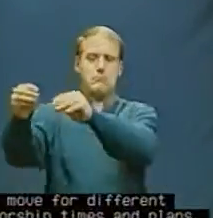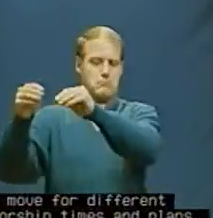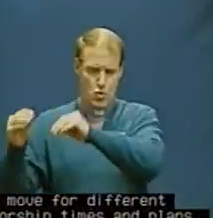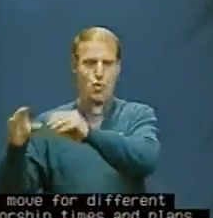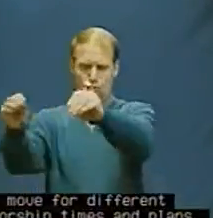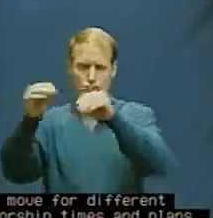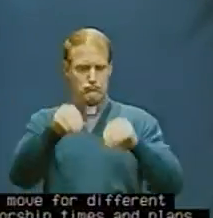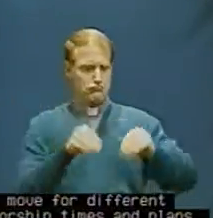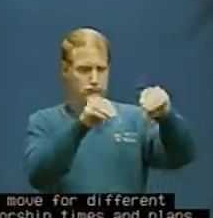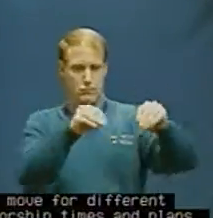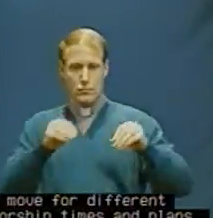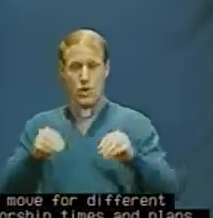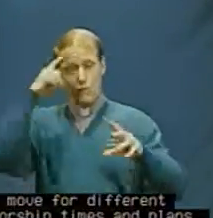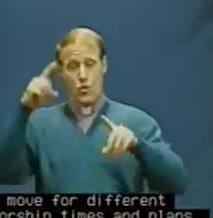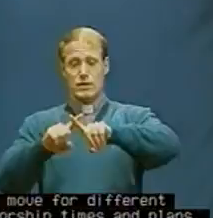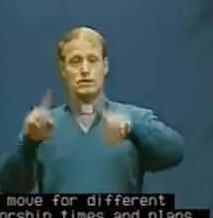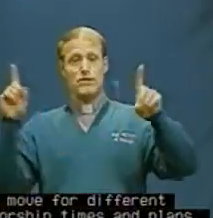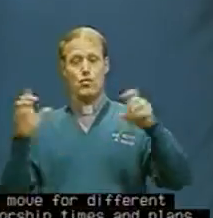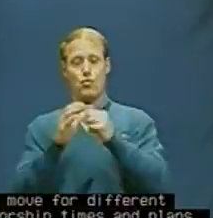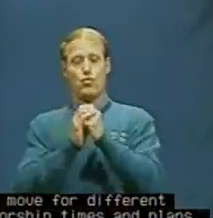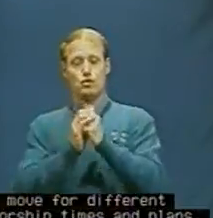move from different worship times and plans.